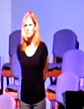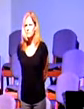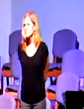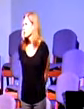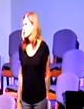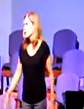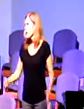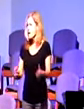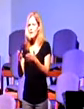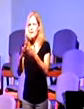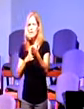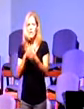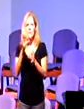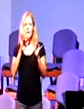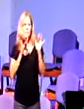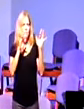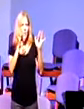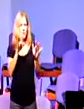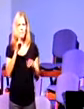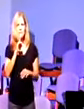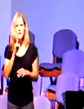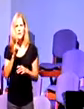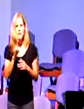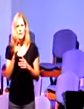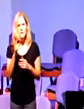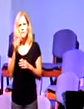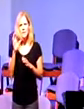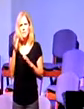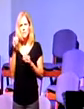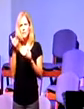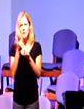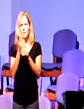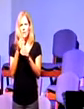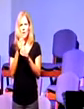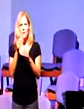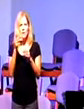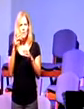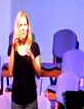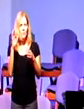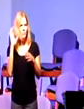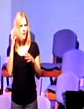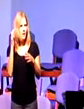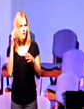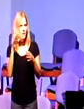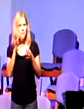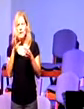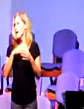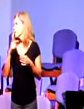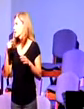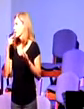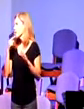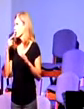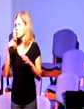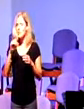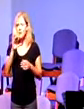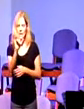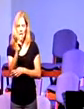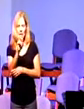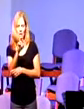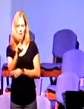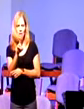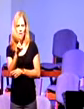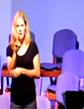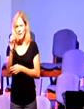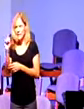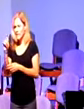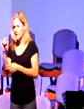This is a song by Mercy Me that seemed to be everywhere on the Christian radio station in April when I diagnosed with gastric cancer, and